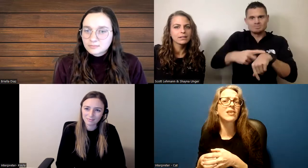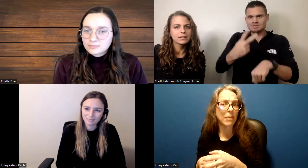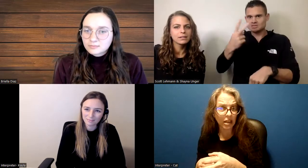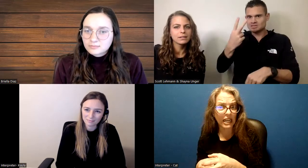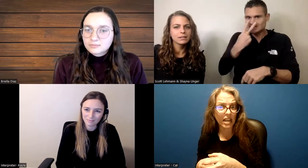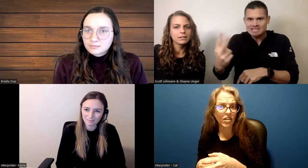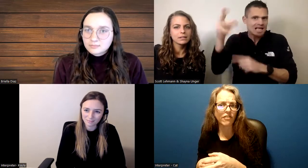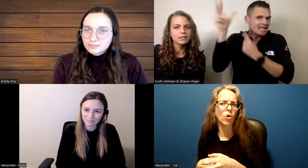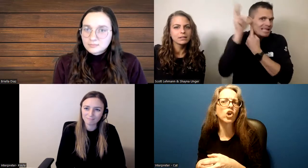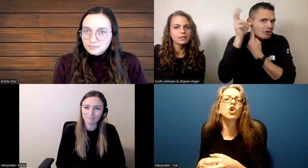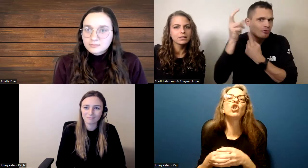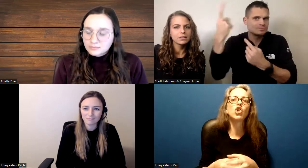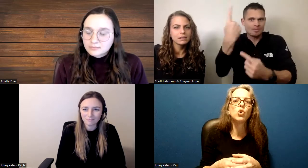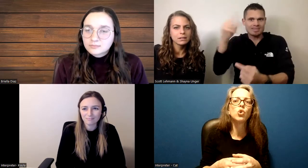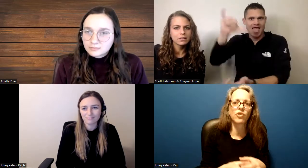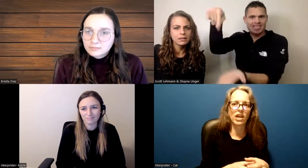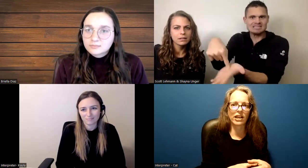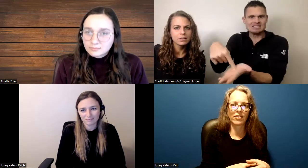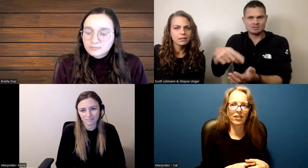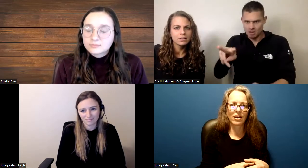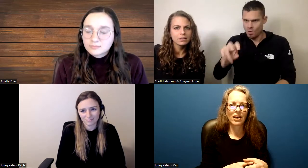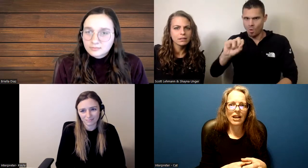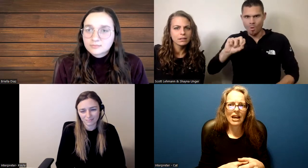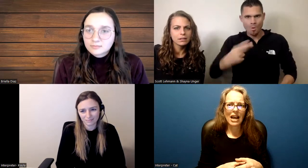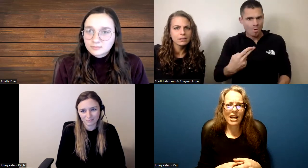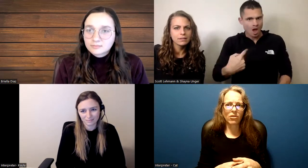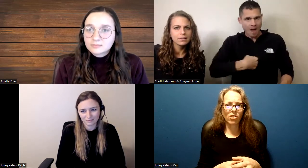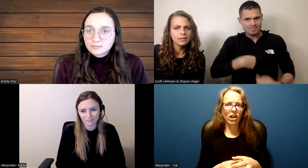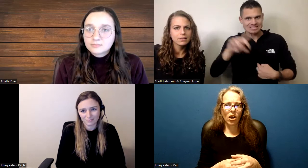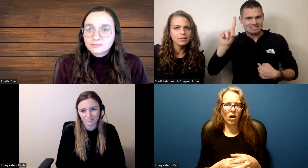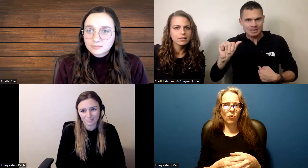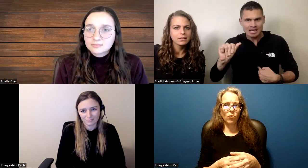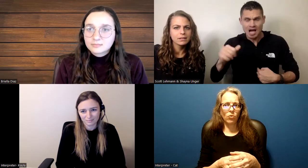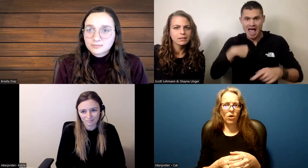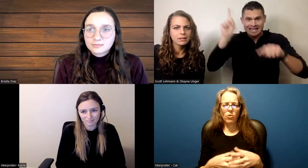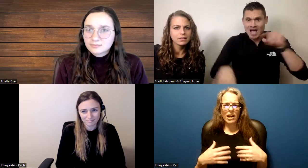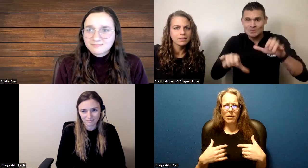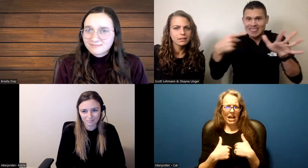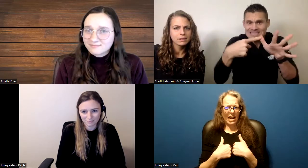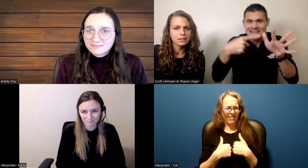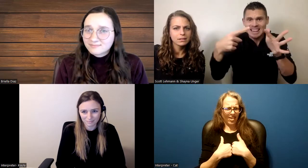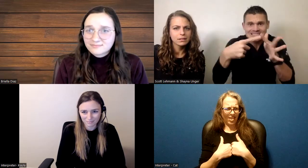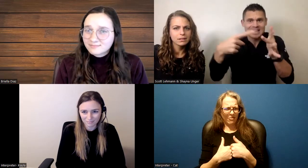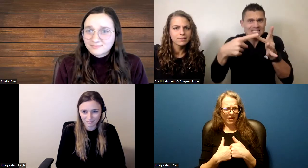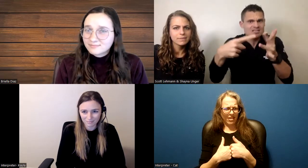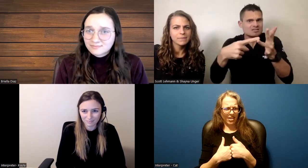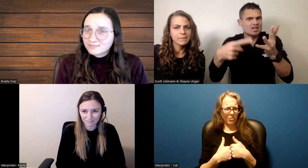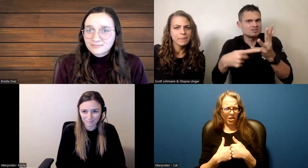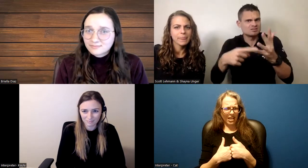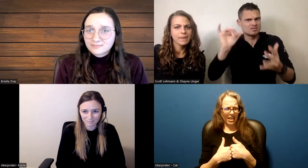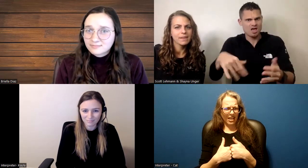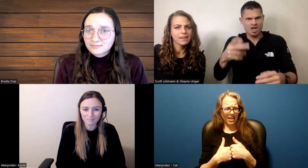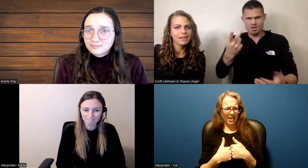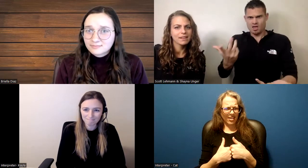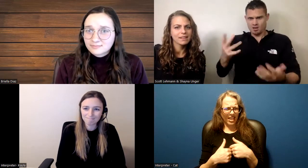a disability, therefore couldn't do things. And I was like, oh, wait a minute. I have the same